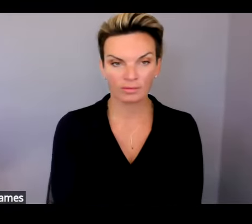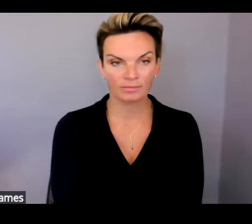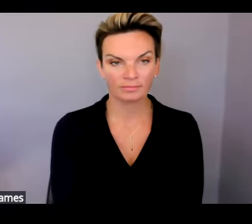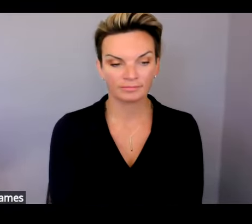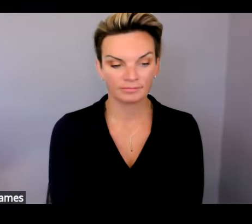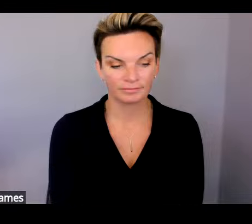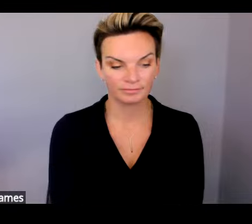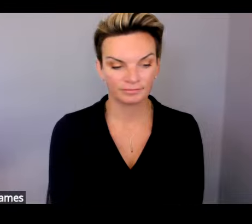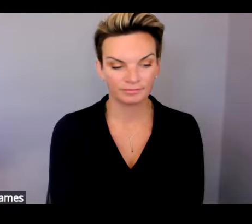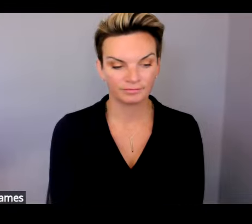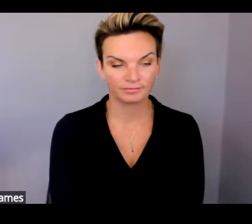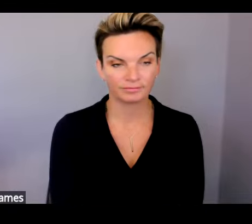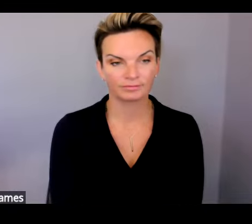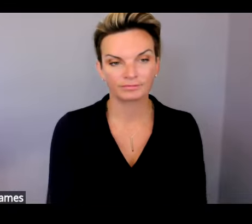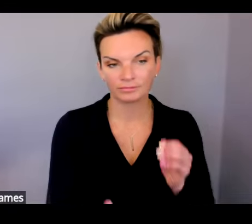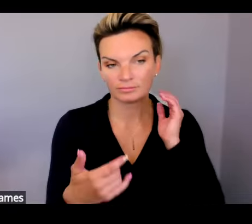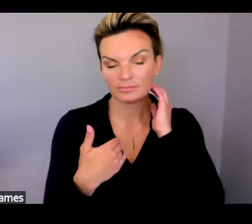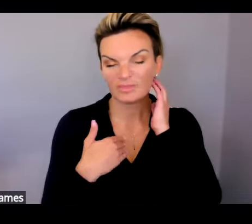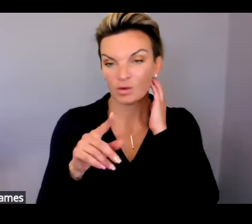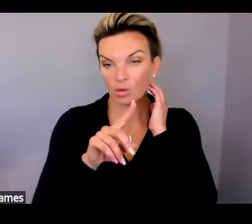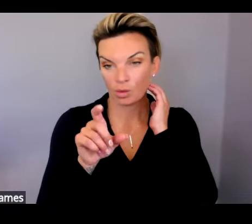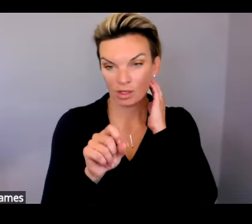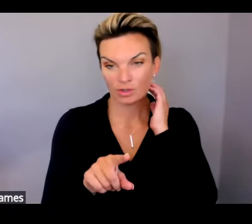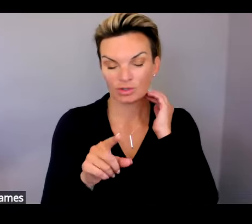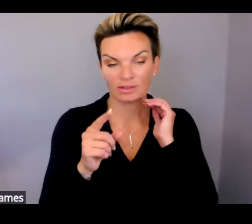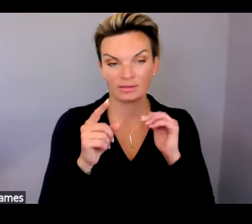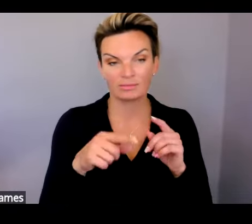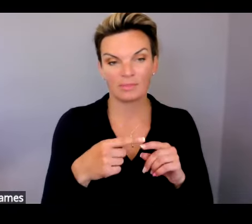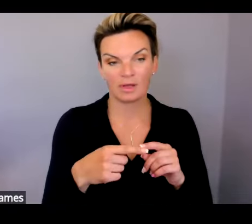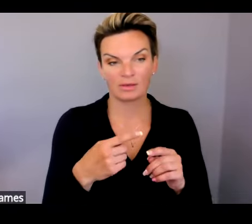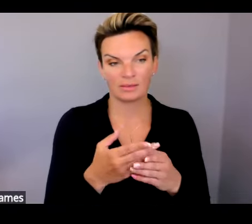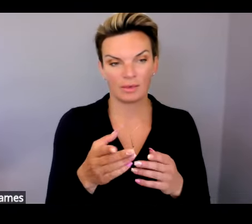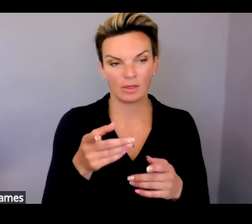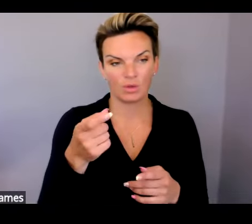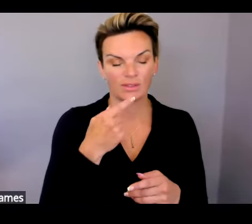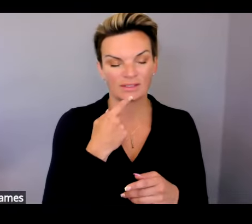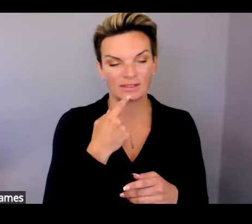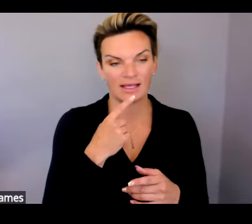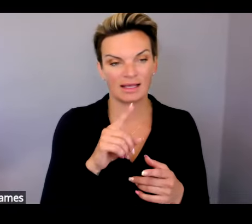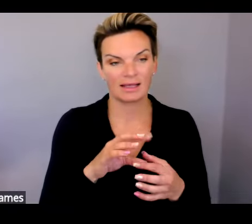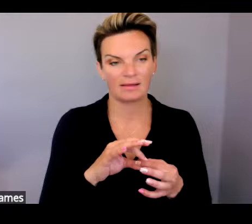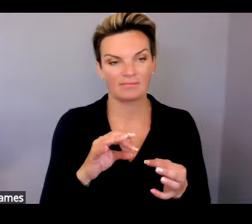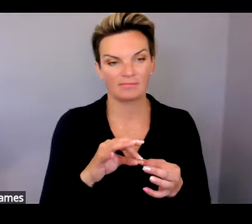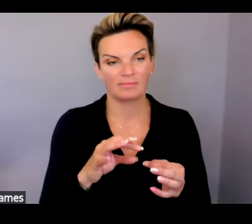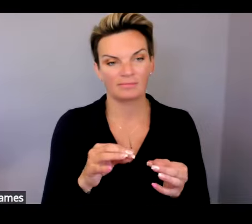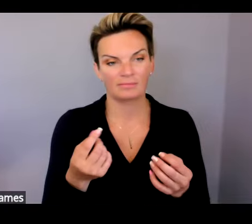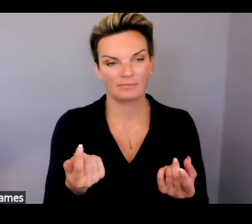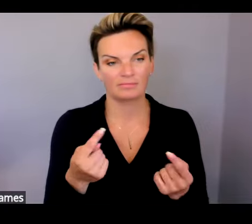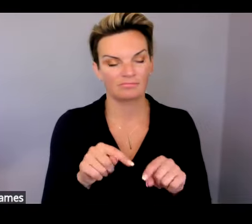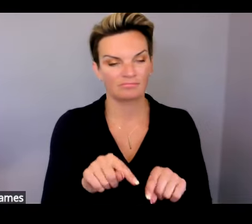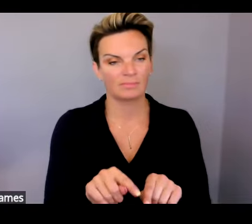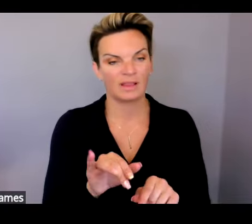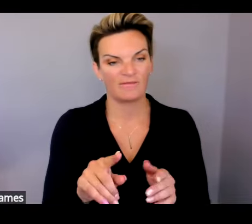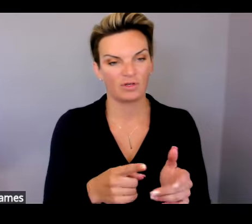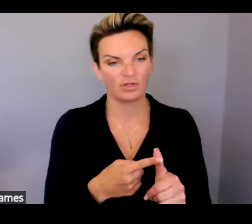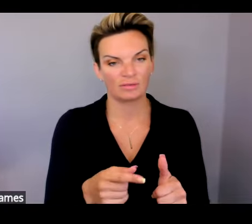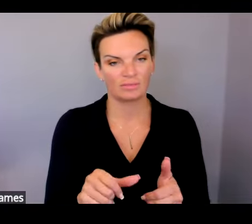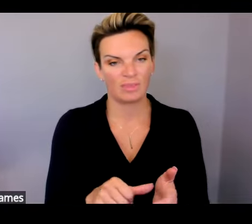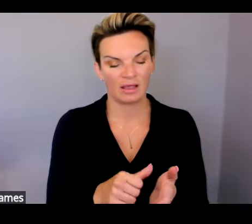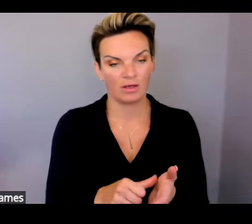And I also have a question about something that you said on the first page, that if you